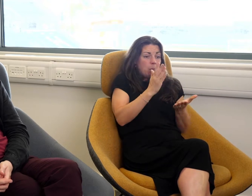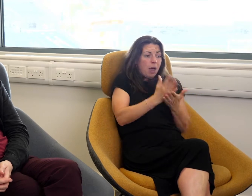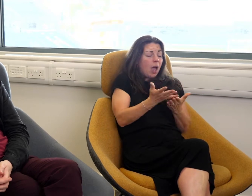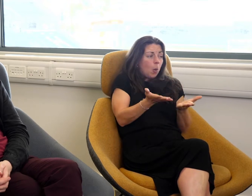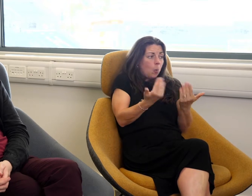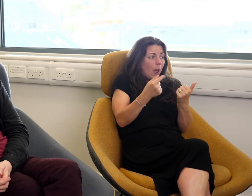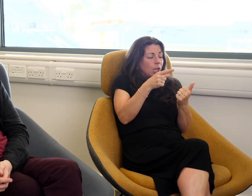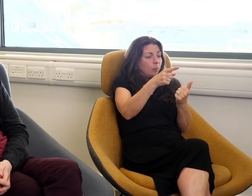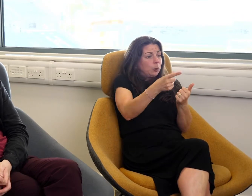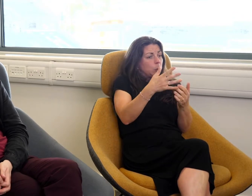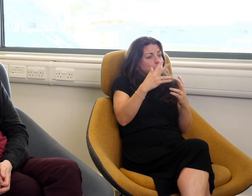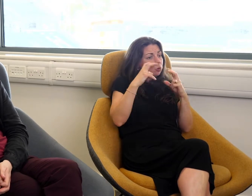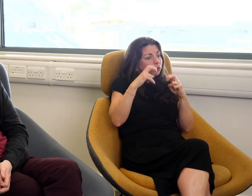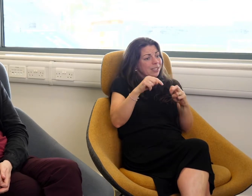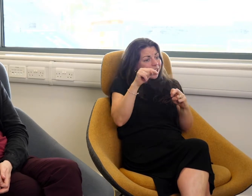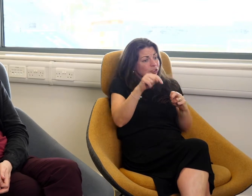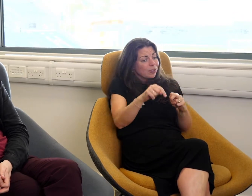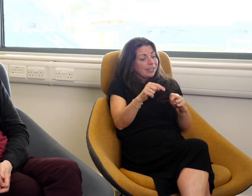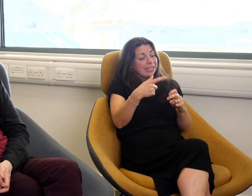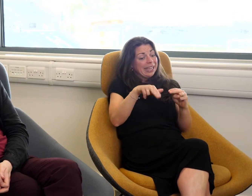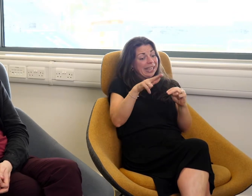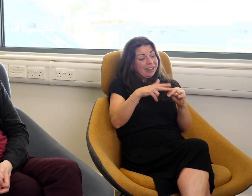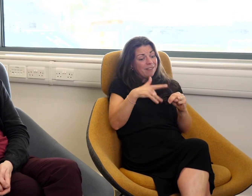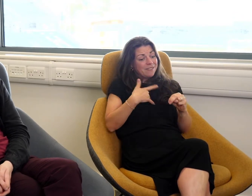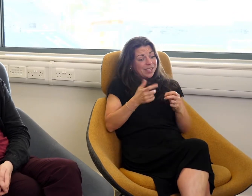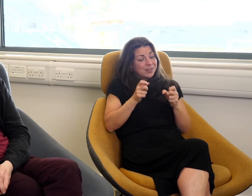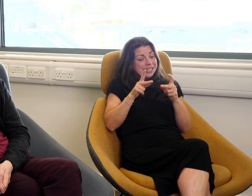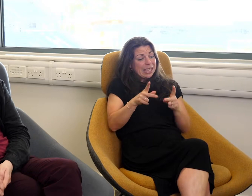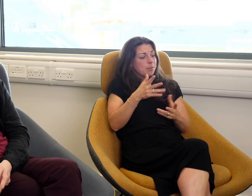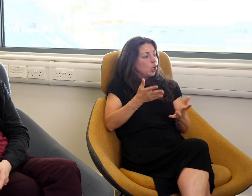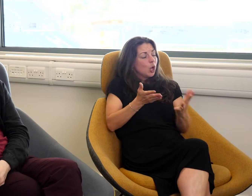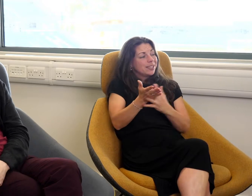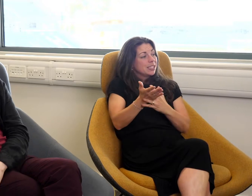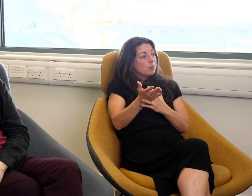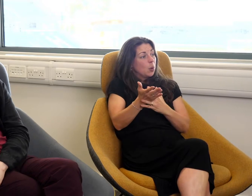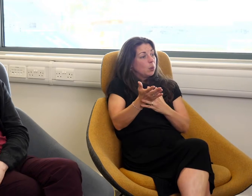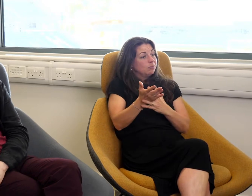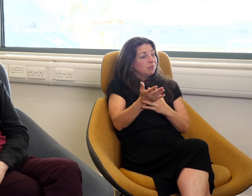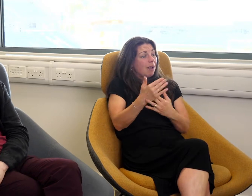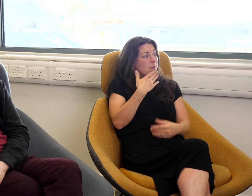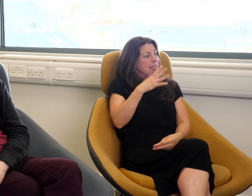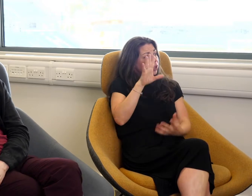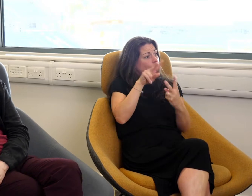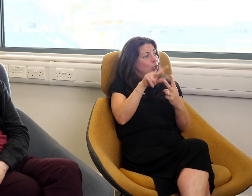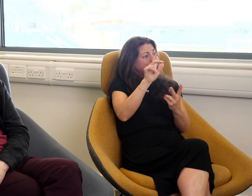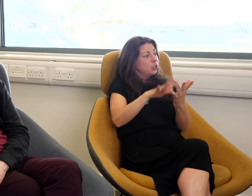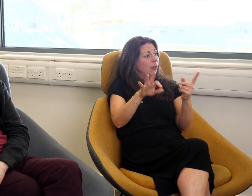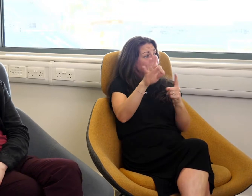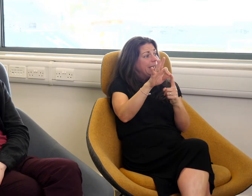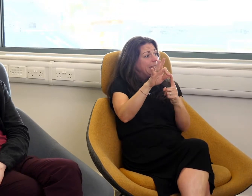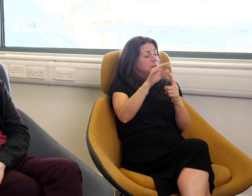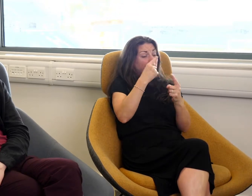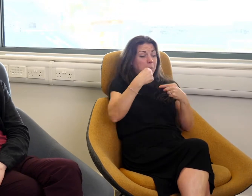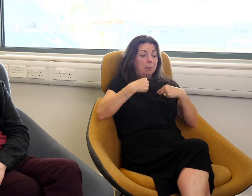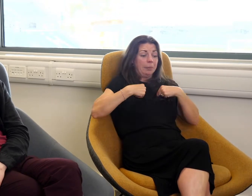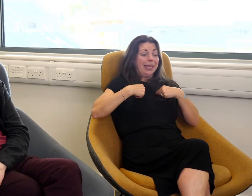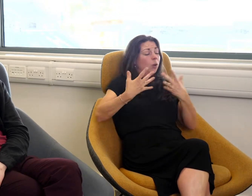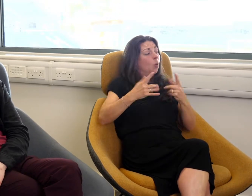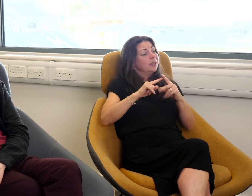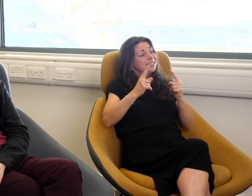finding that those schemes aren't very accessible, let your MP know, whether that's me or someone else, and we will absolutely be willing to go and look at that and try to get